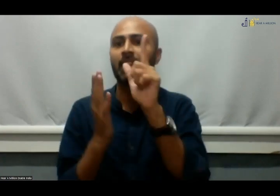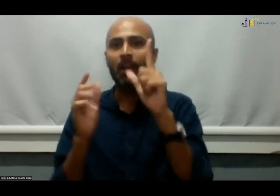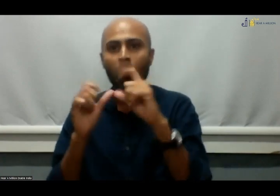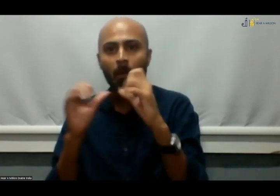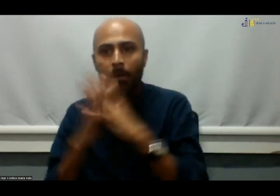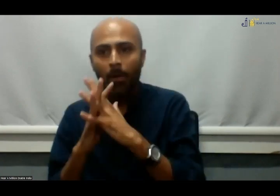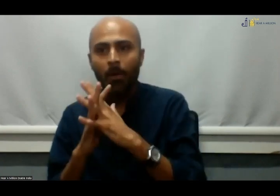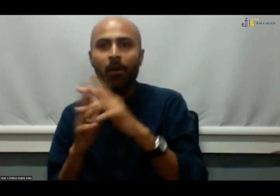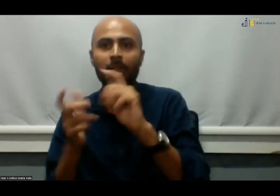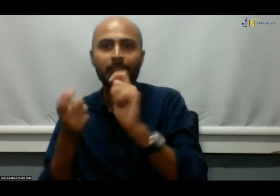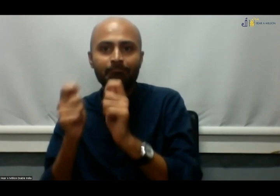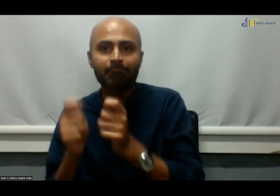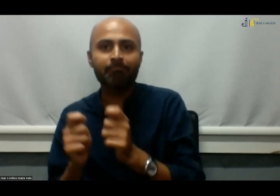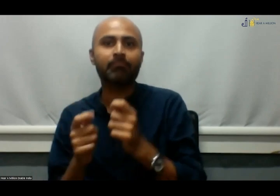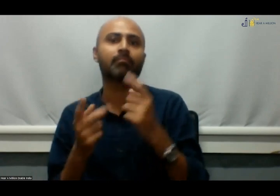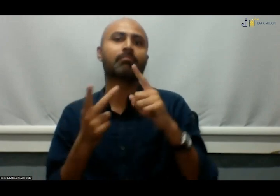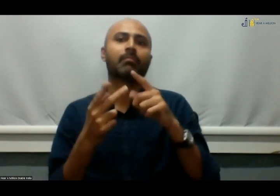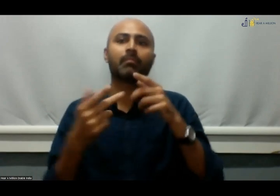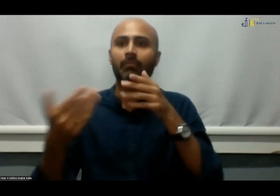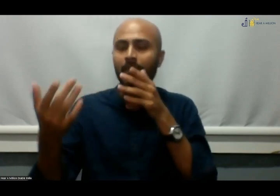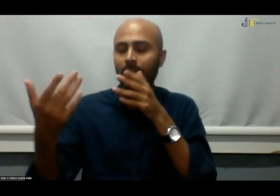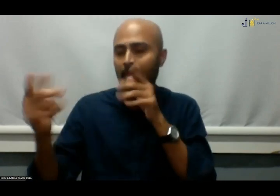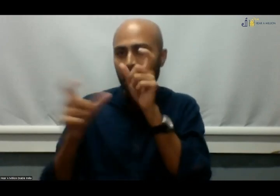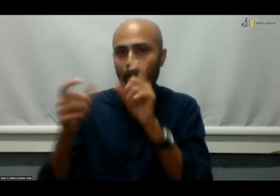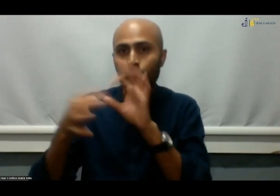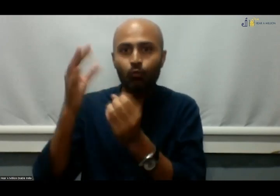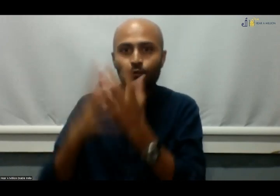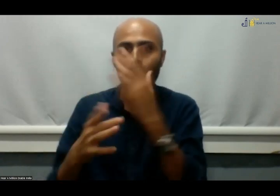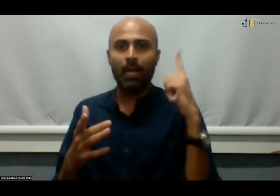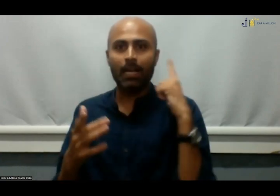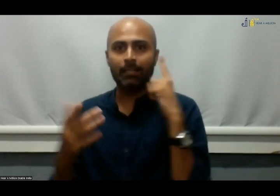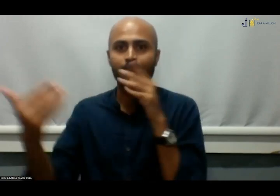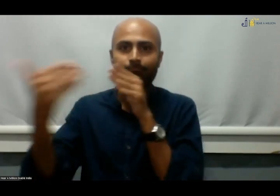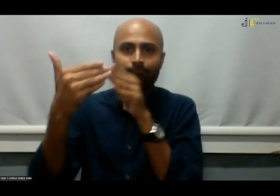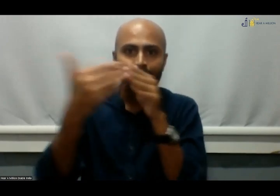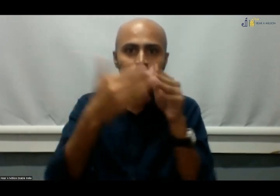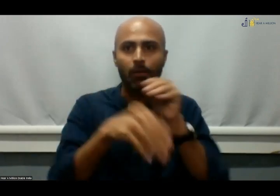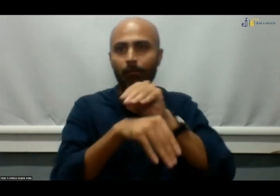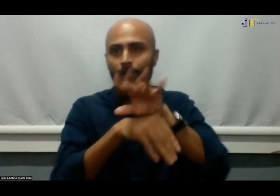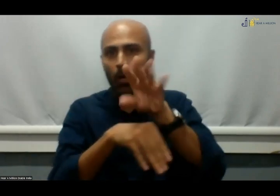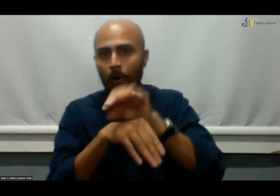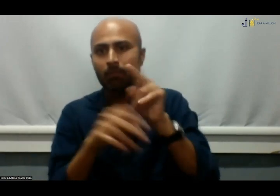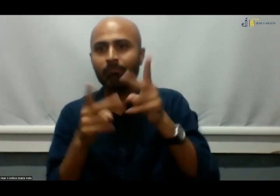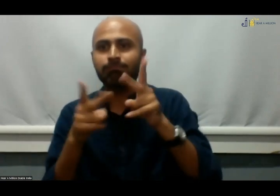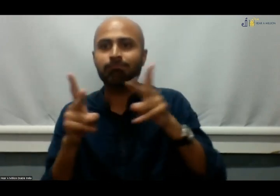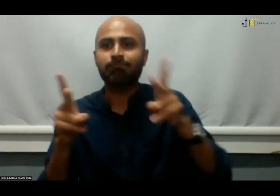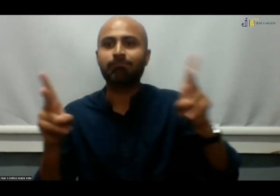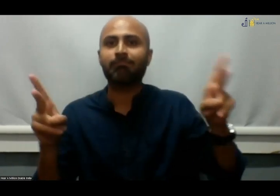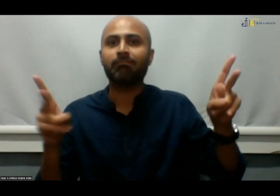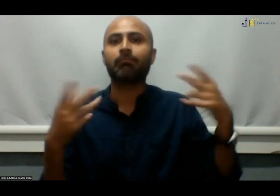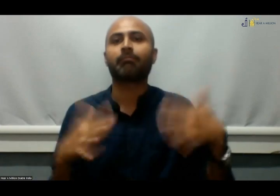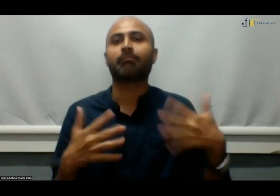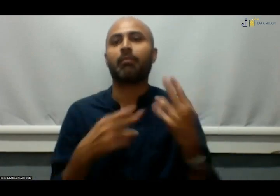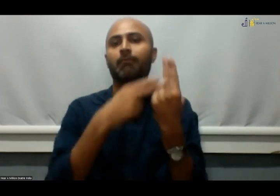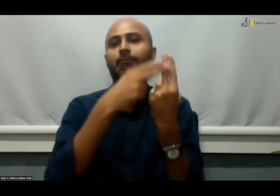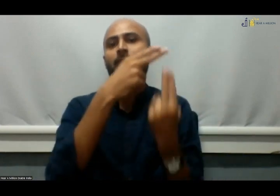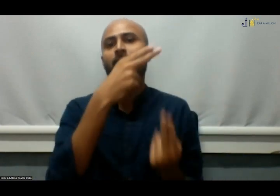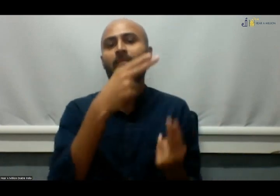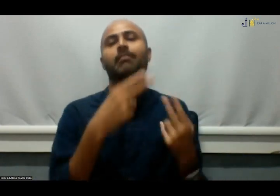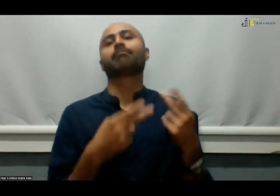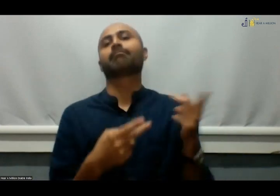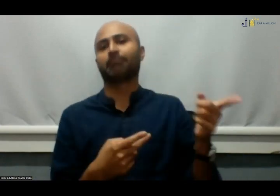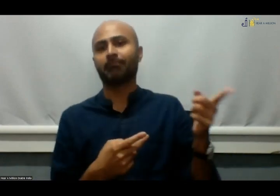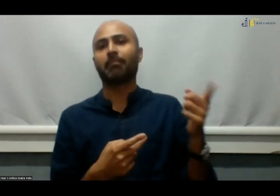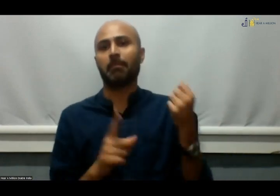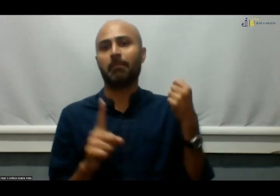do advocacy work for all the deaf people related to the changes and modification the law and policies, and